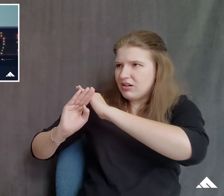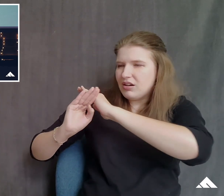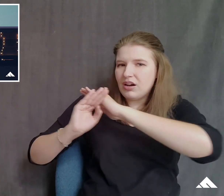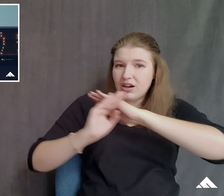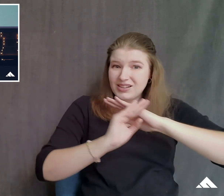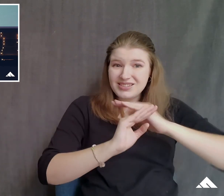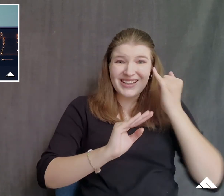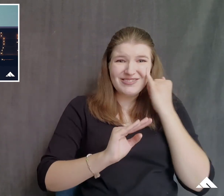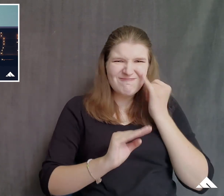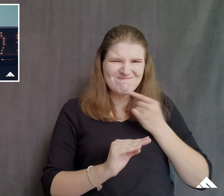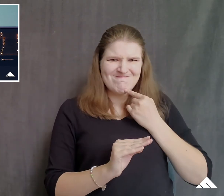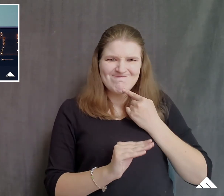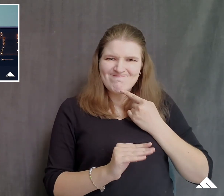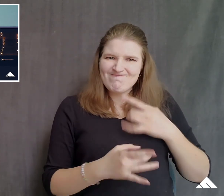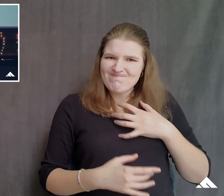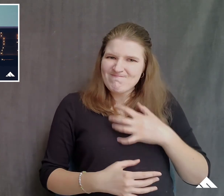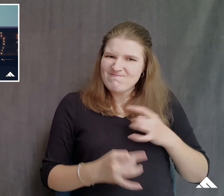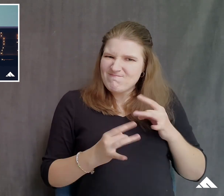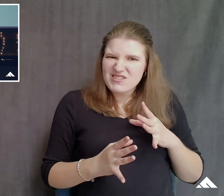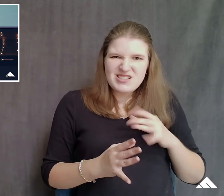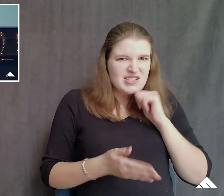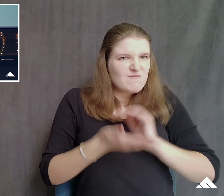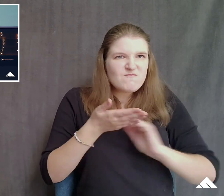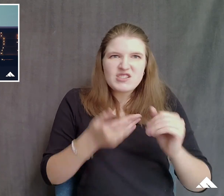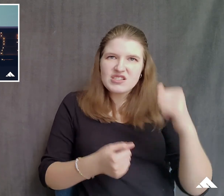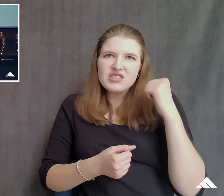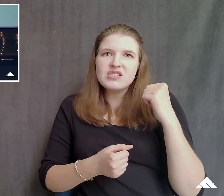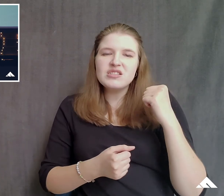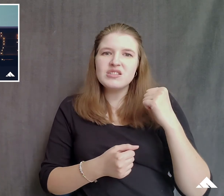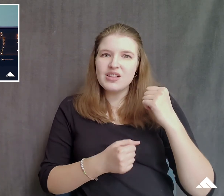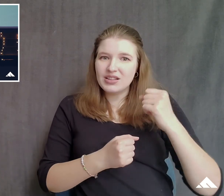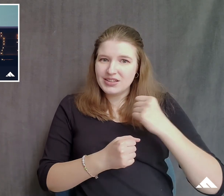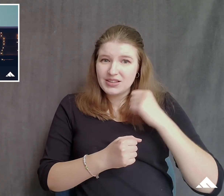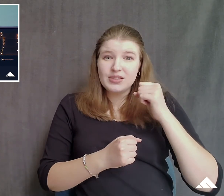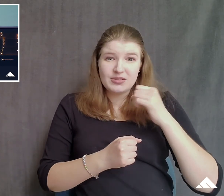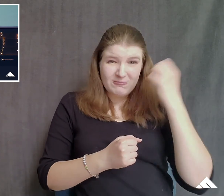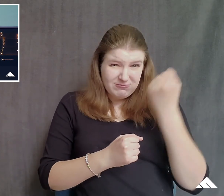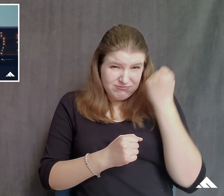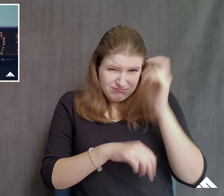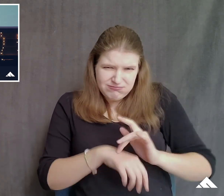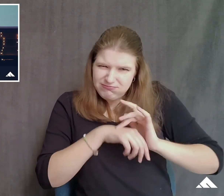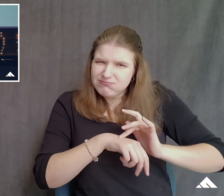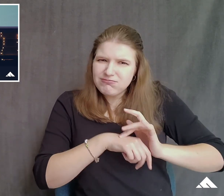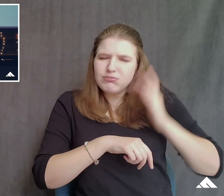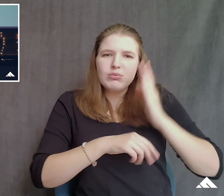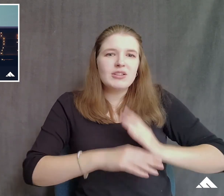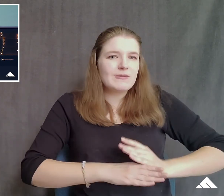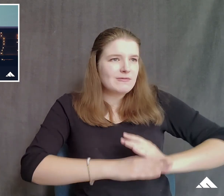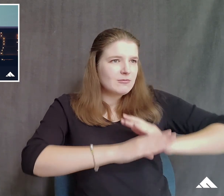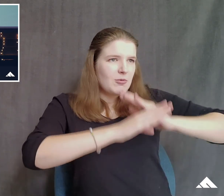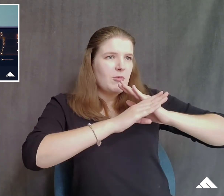And if you hold on to resentment and bitterness and unforgiveness, you will build a wall around you, around your own heart, an emotional